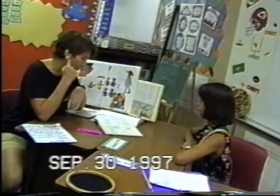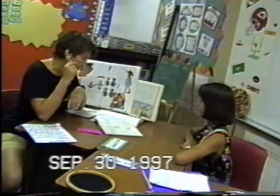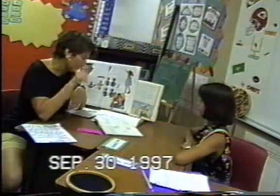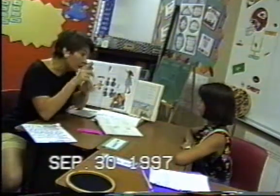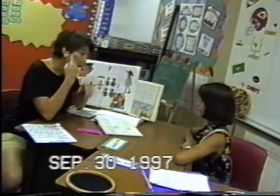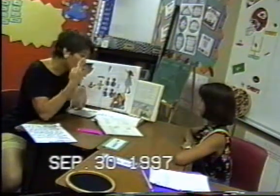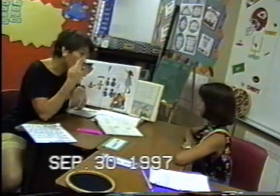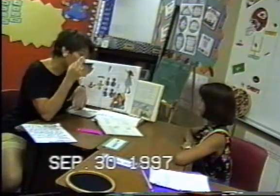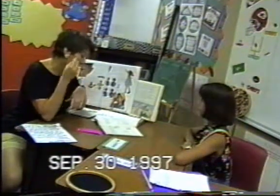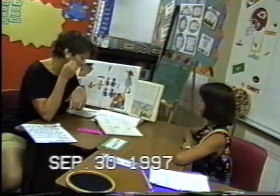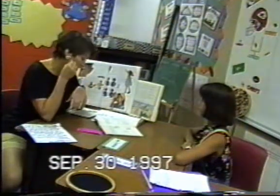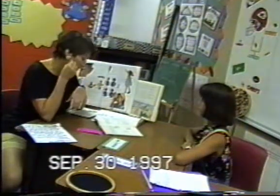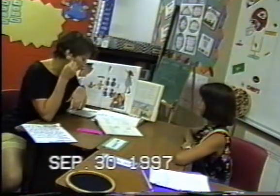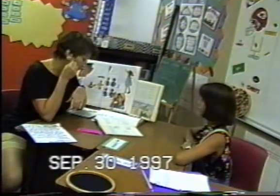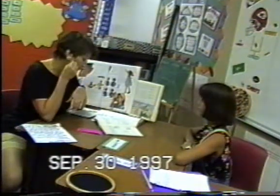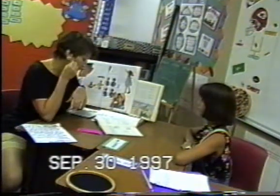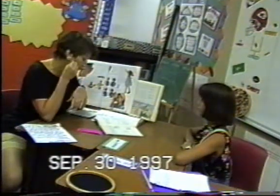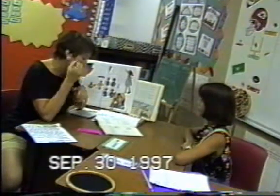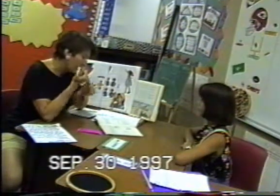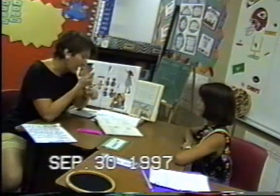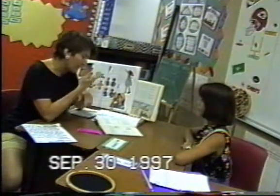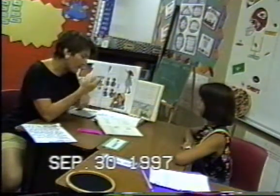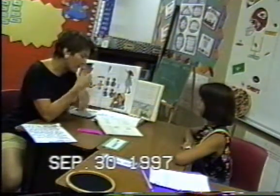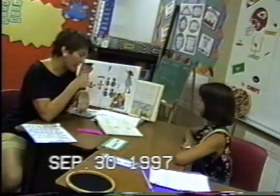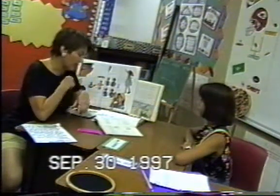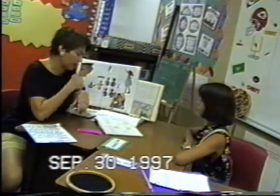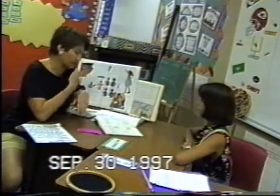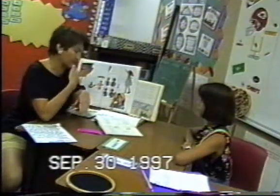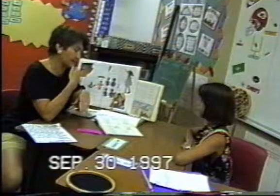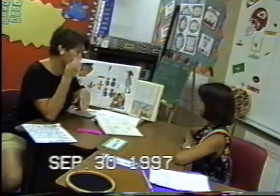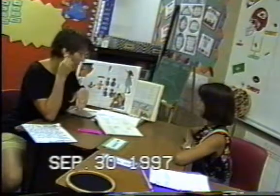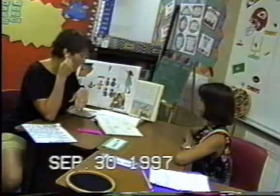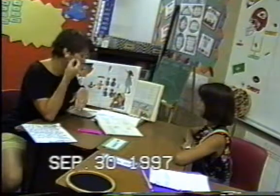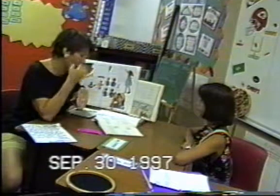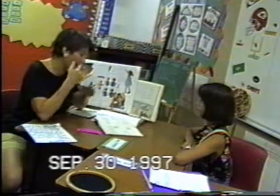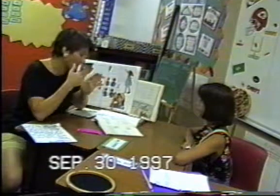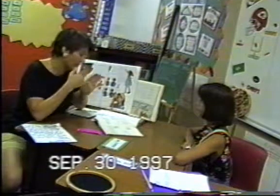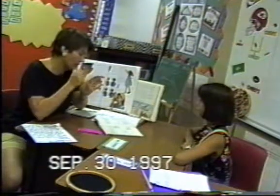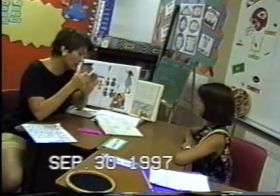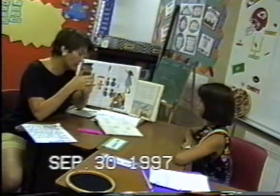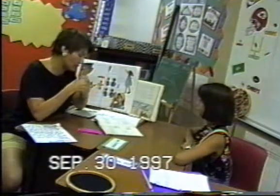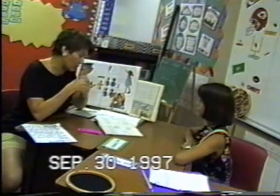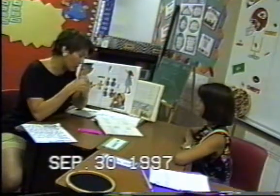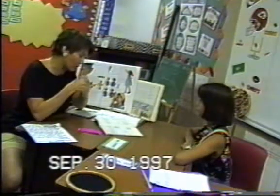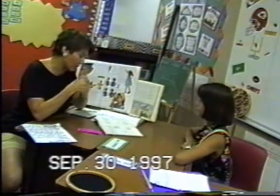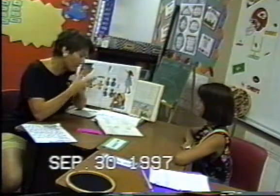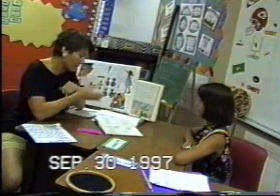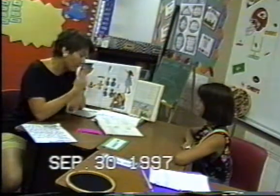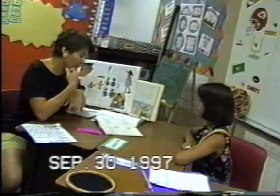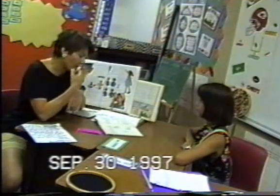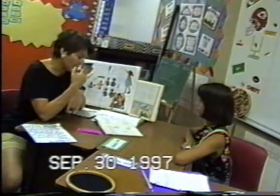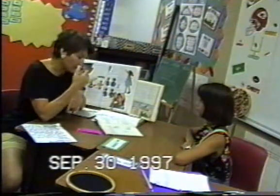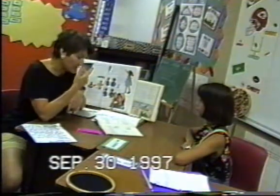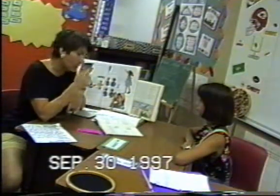ear, you hear sound. Everything has a sound of its own. There is